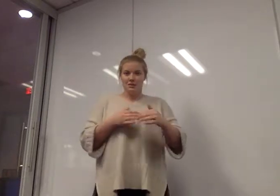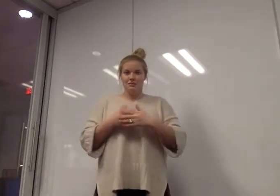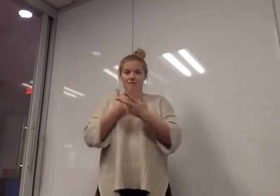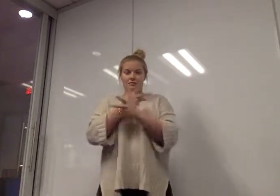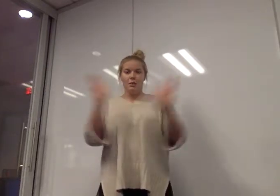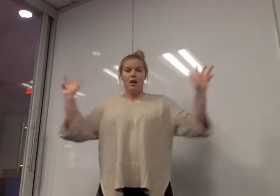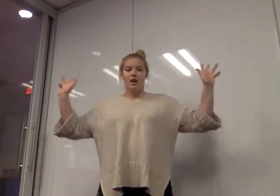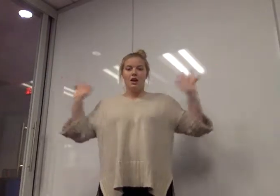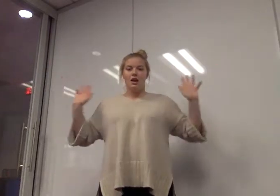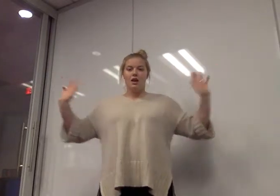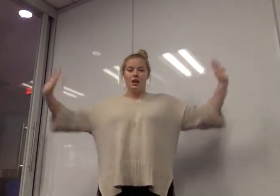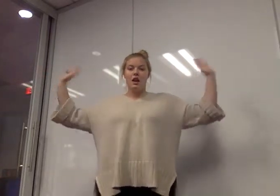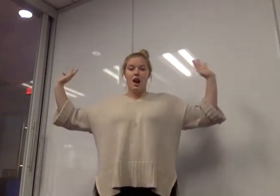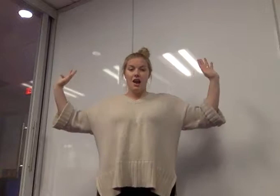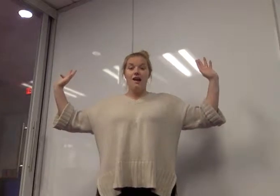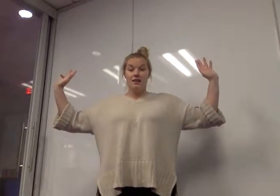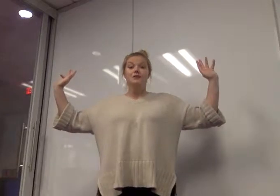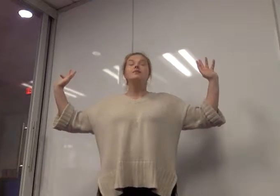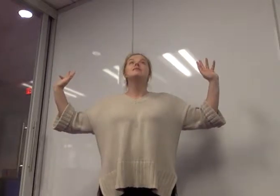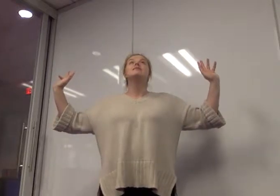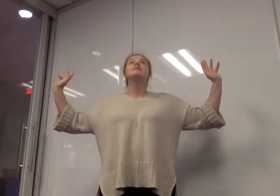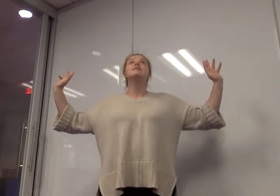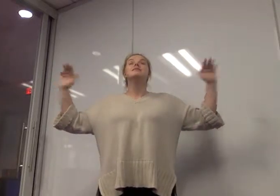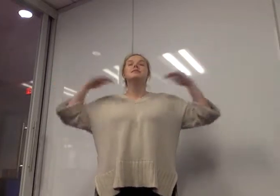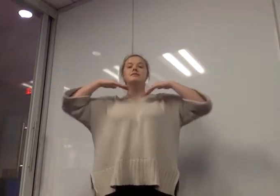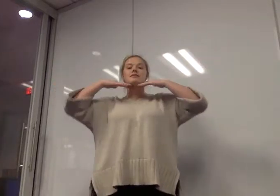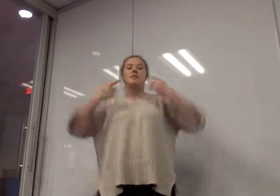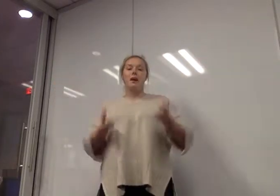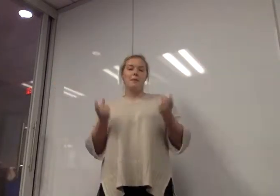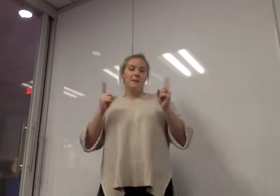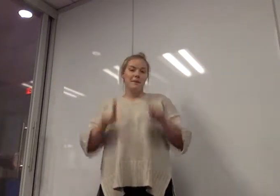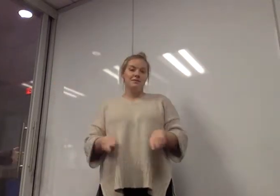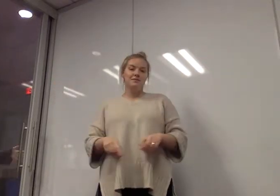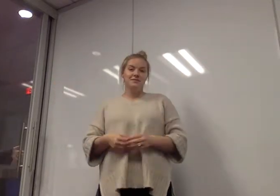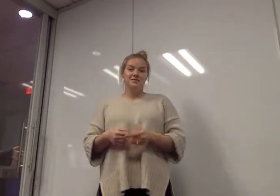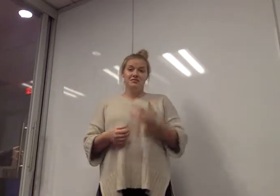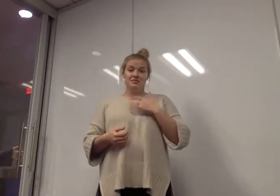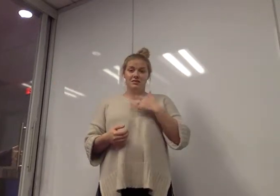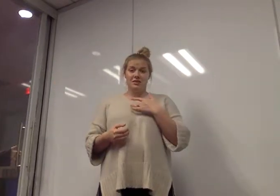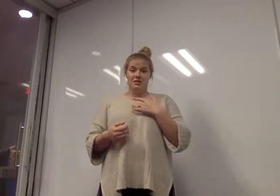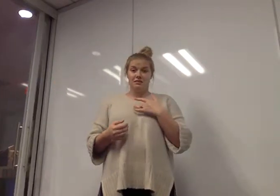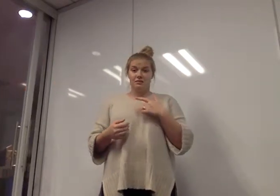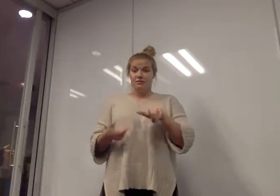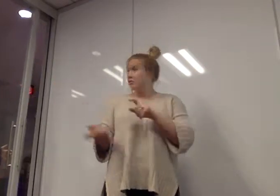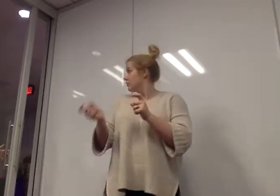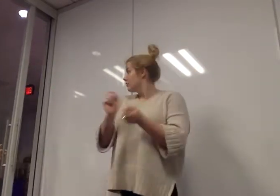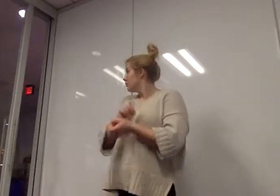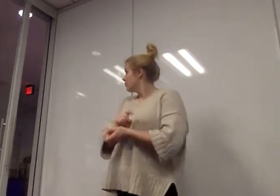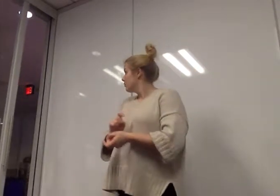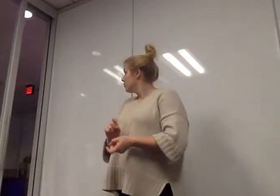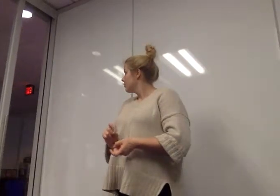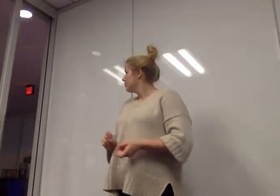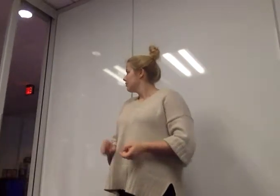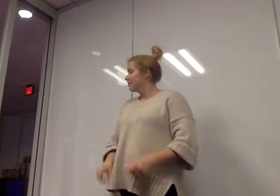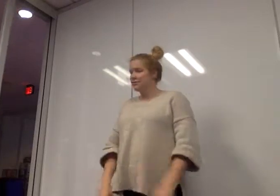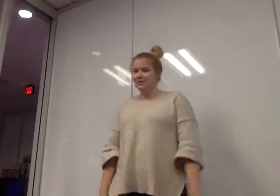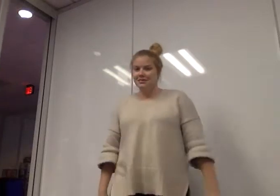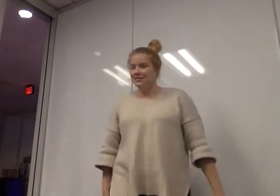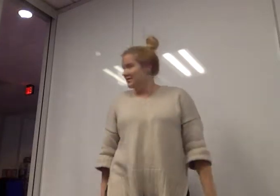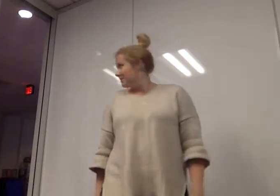the V, the chin is slightly lifted. What do we do when we feel powerless? We do exactly the opposite. We close up, we wrap